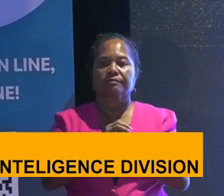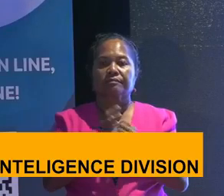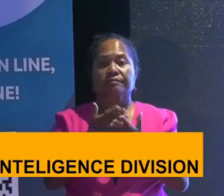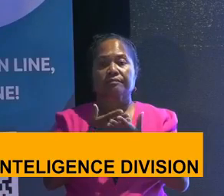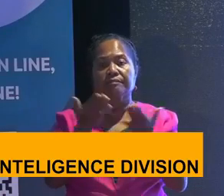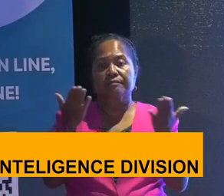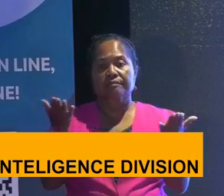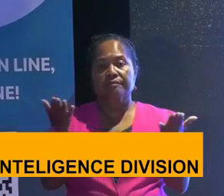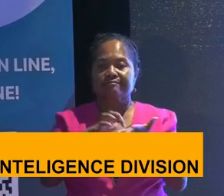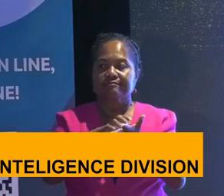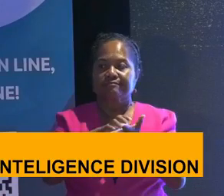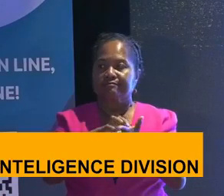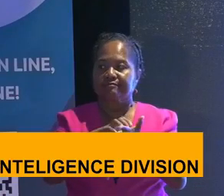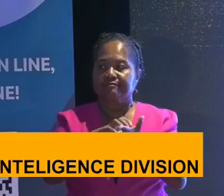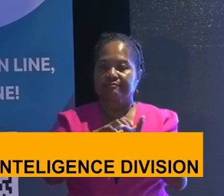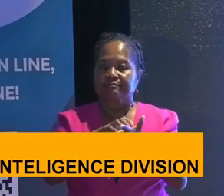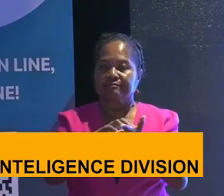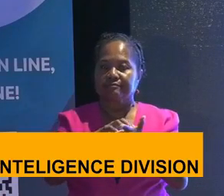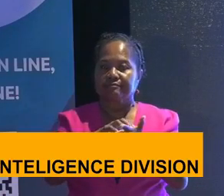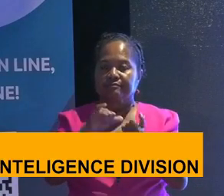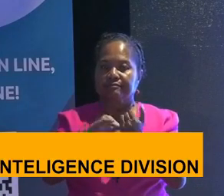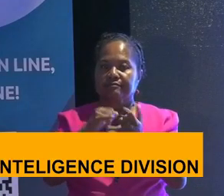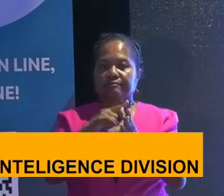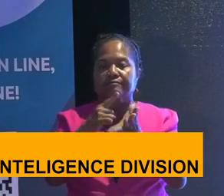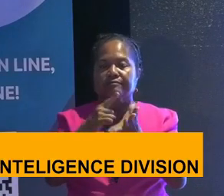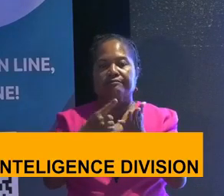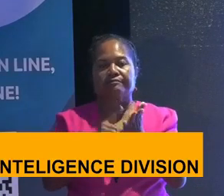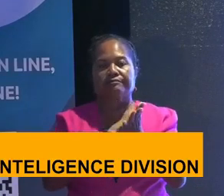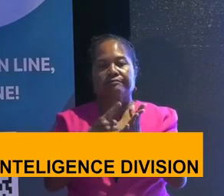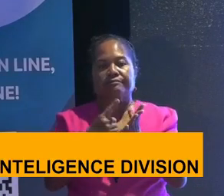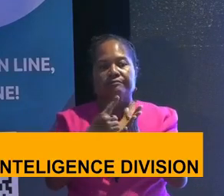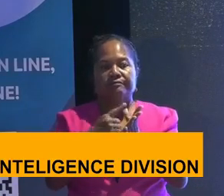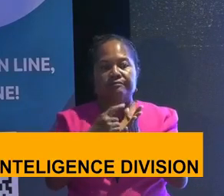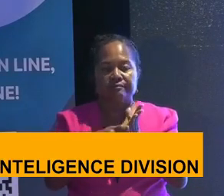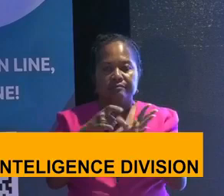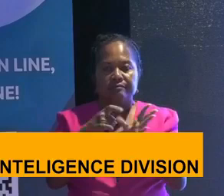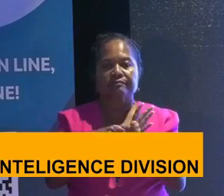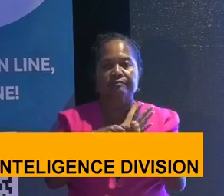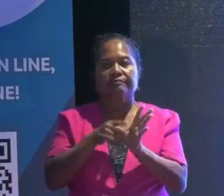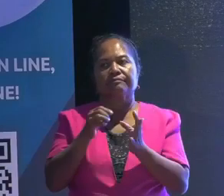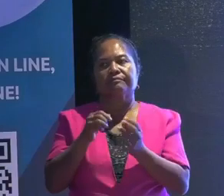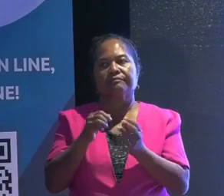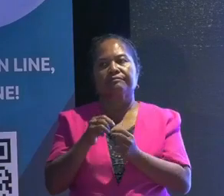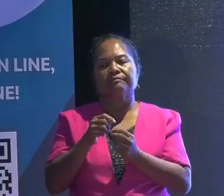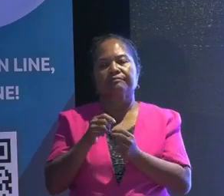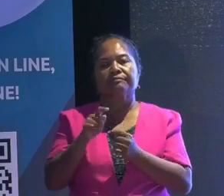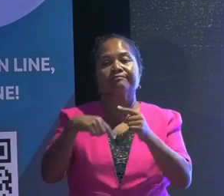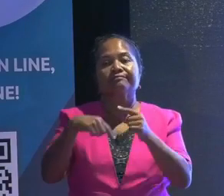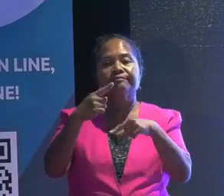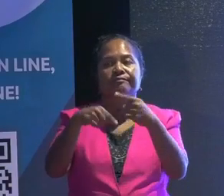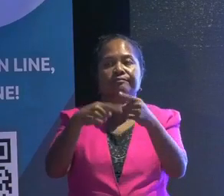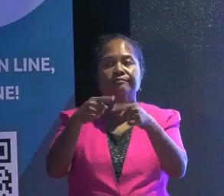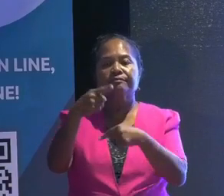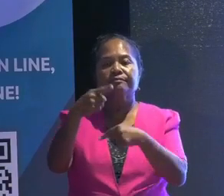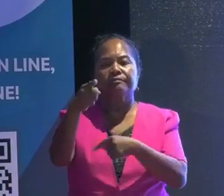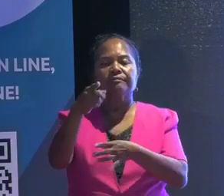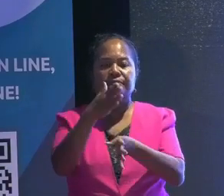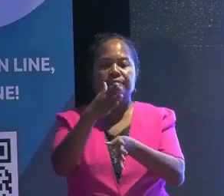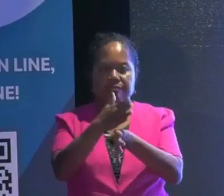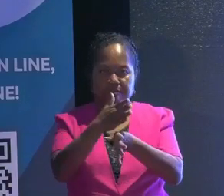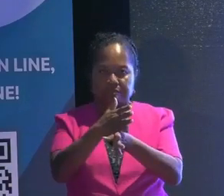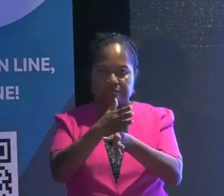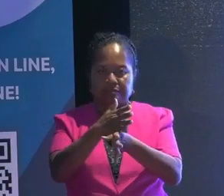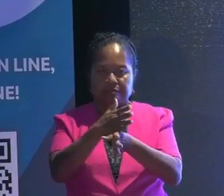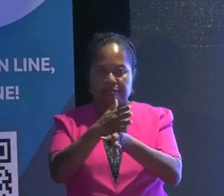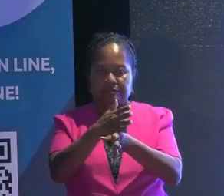How to calculate salary and wages tax? And then we will go to employer